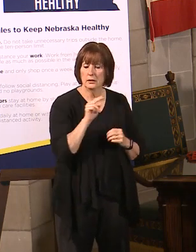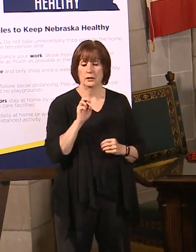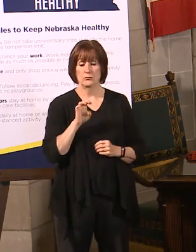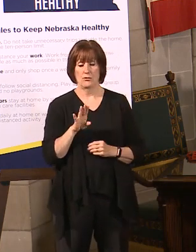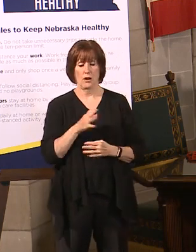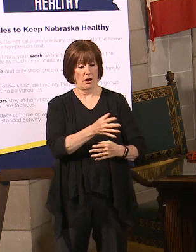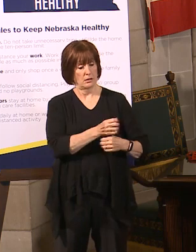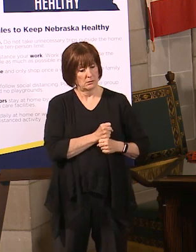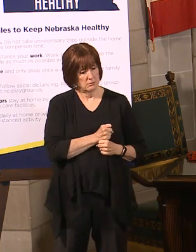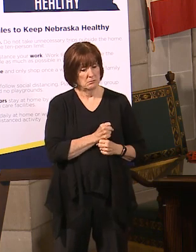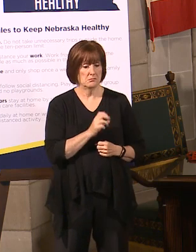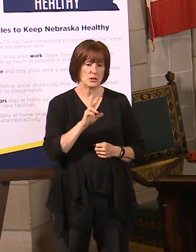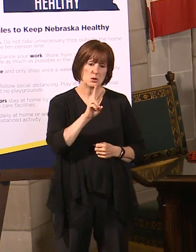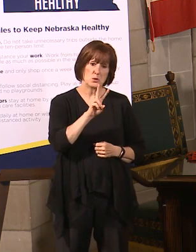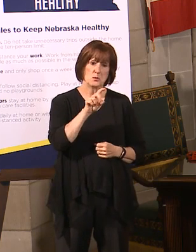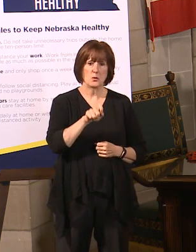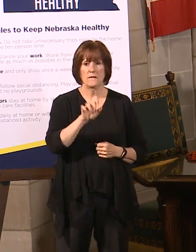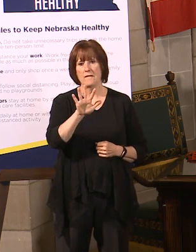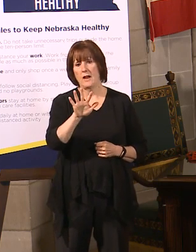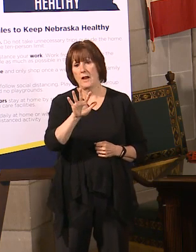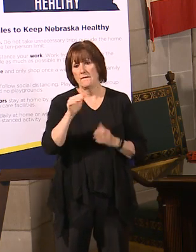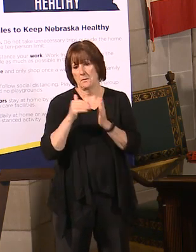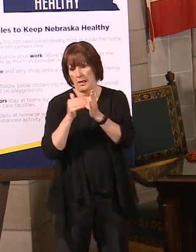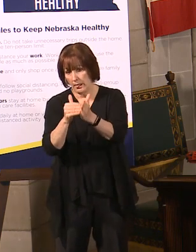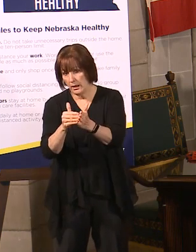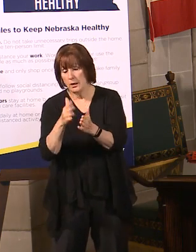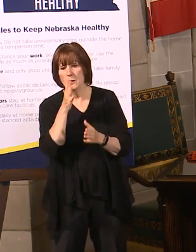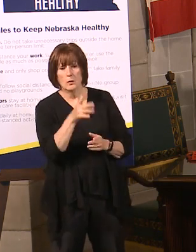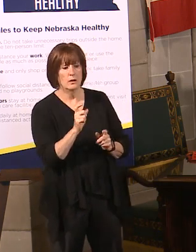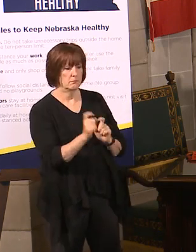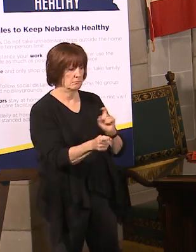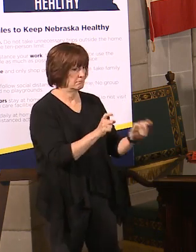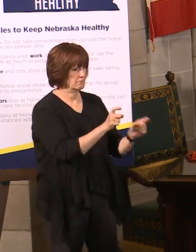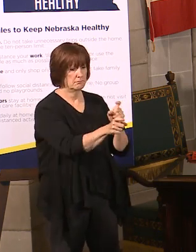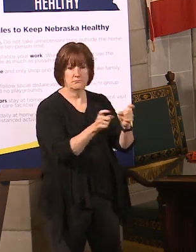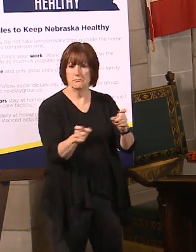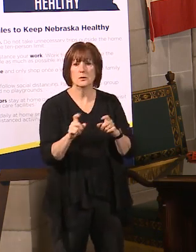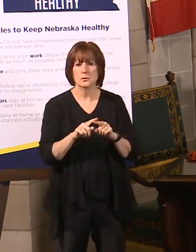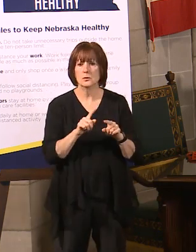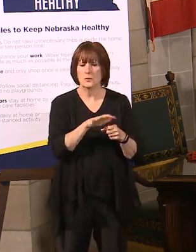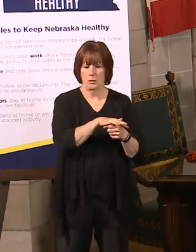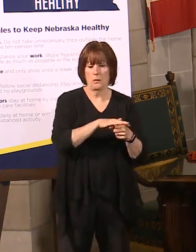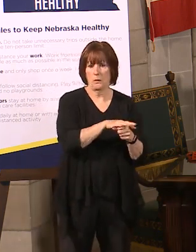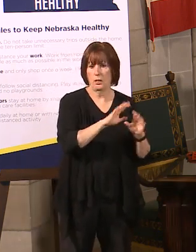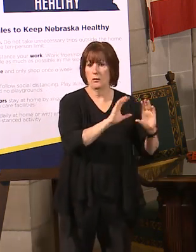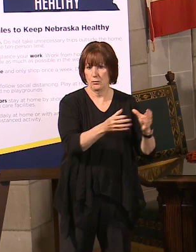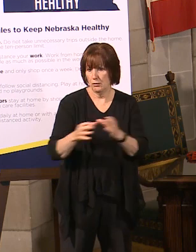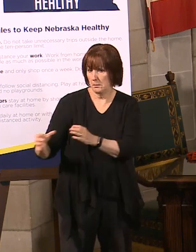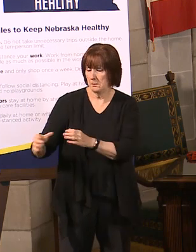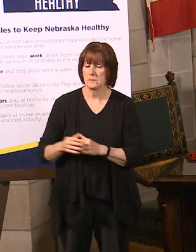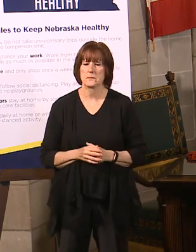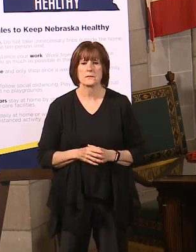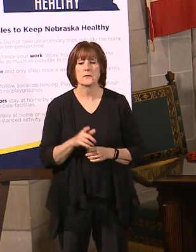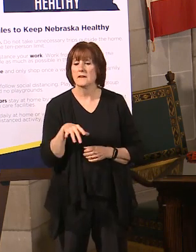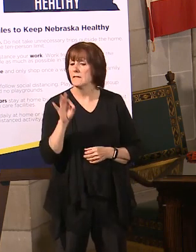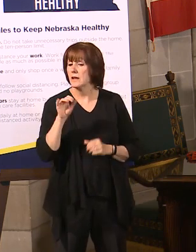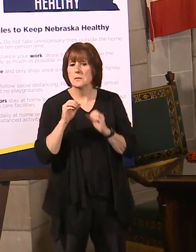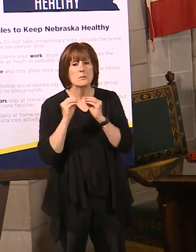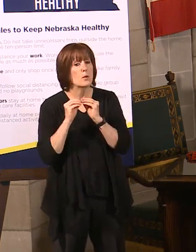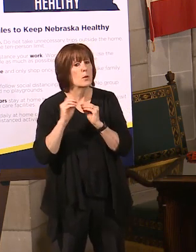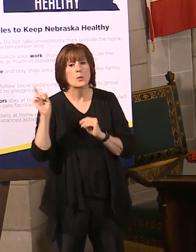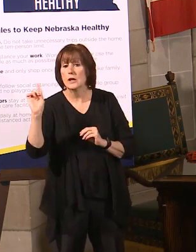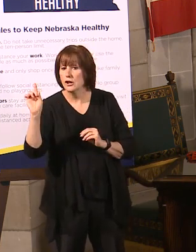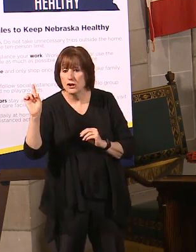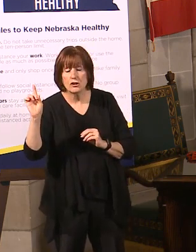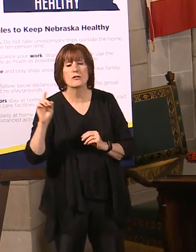has received about $2.5 million of that. That is going to be distributed out to those local groups. And so you can find out more about this program